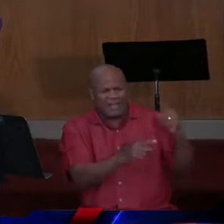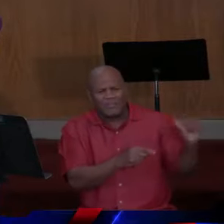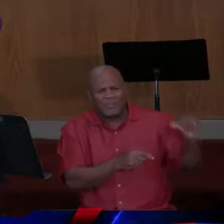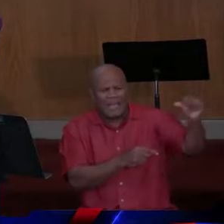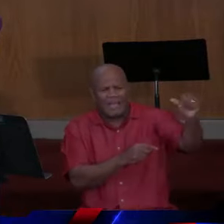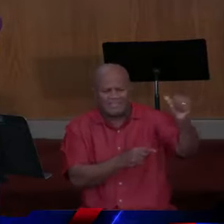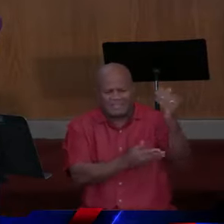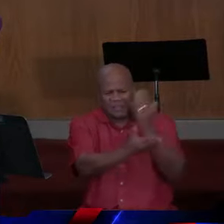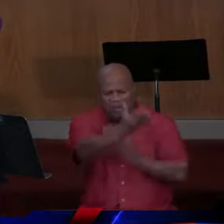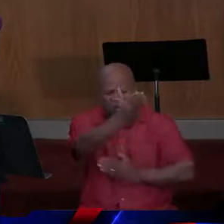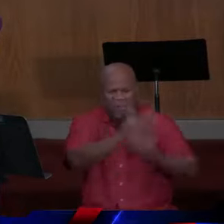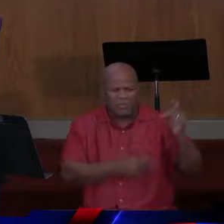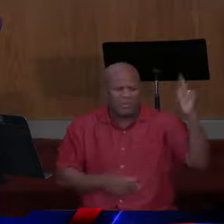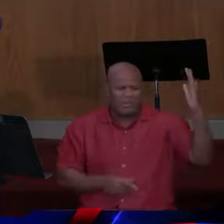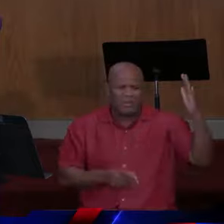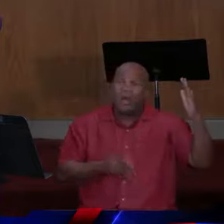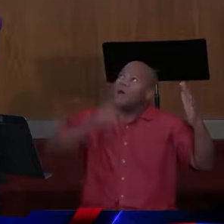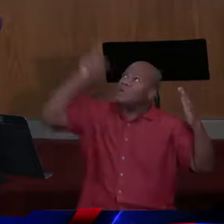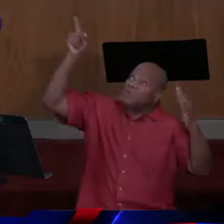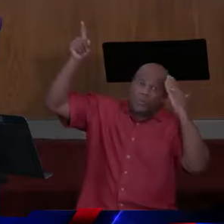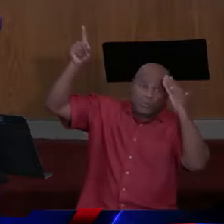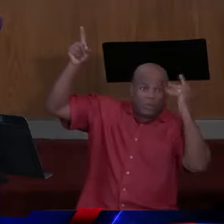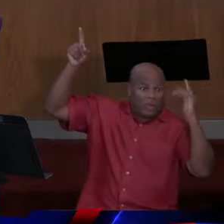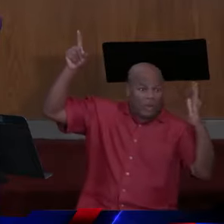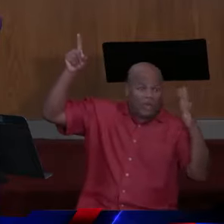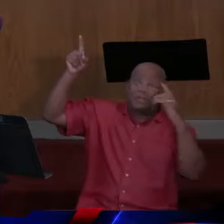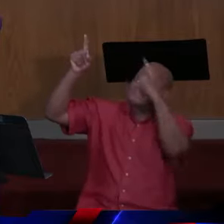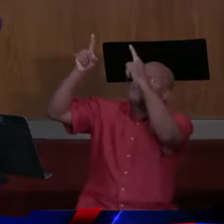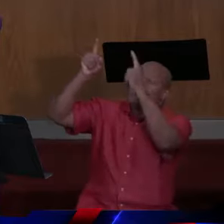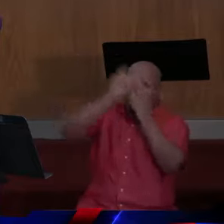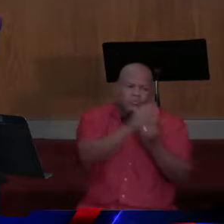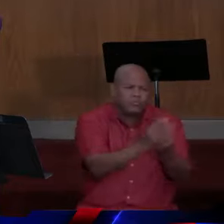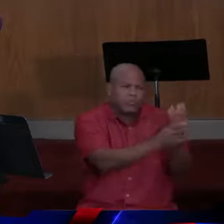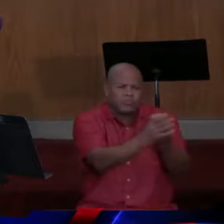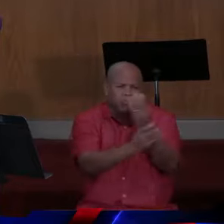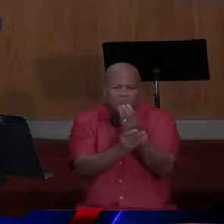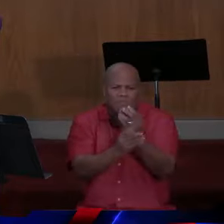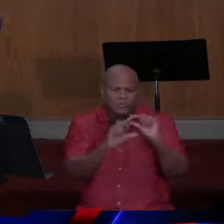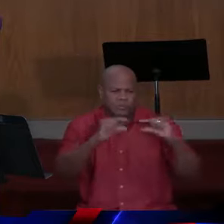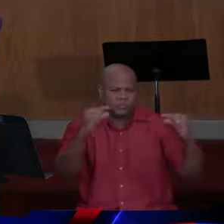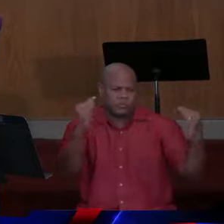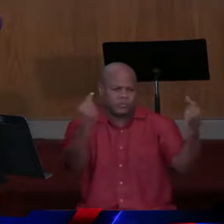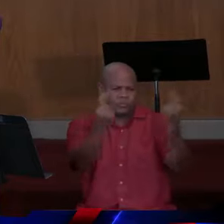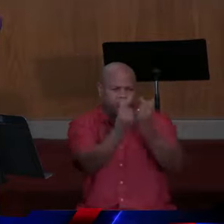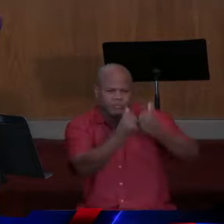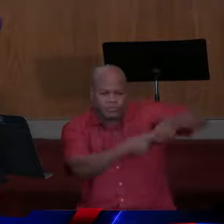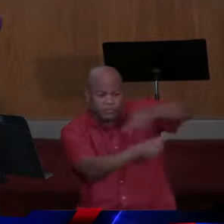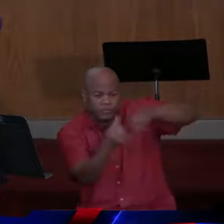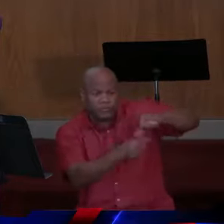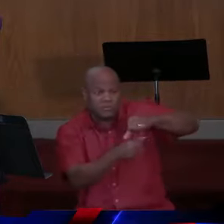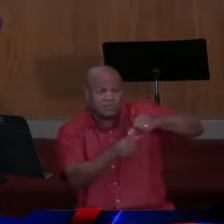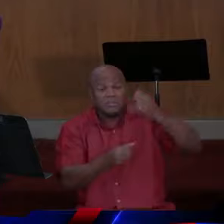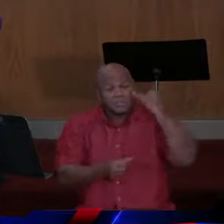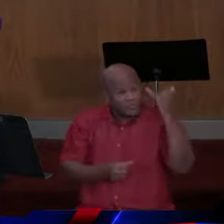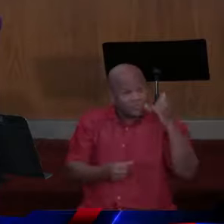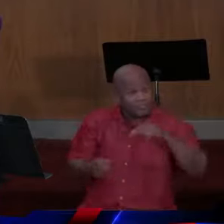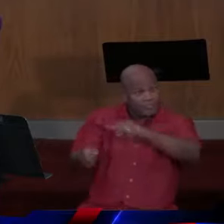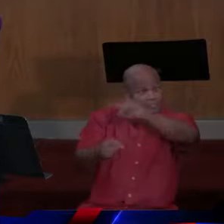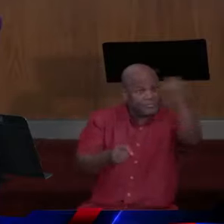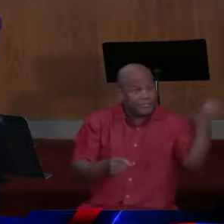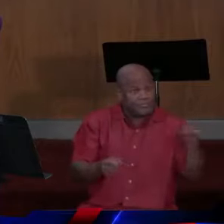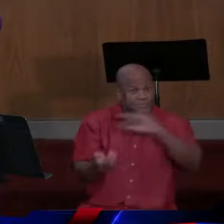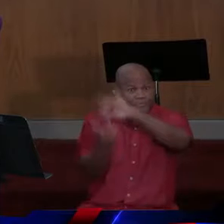a time, but I know he grows us in the cluster of fellowship. Somebody say amen. If you're on the internet, I know you miss